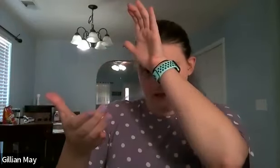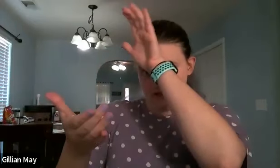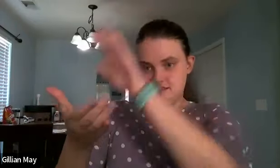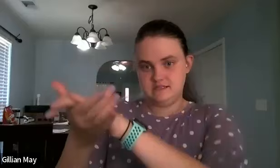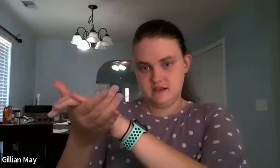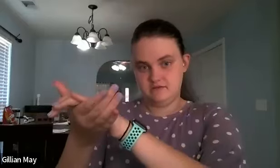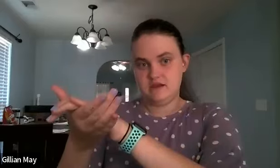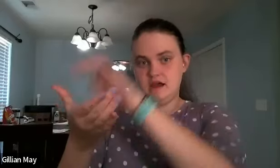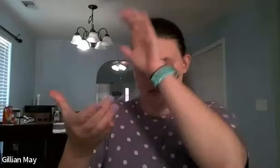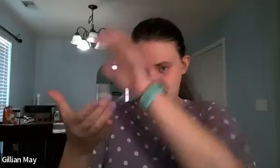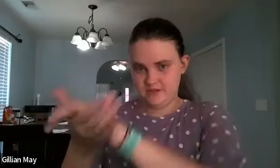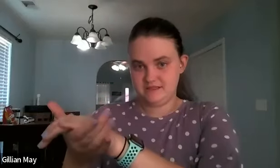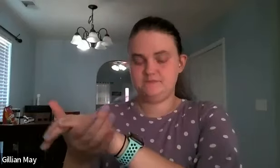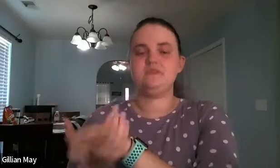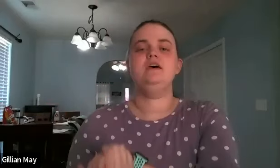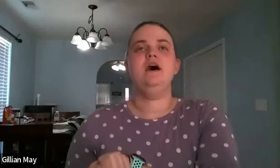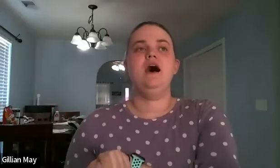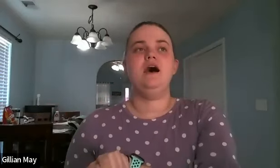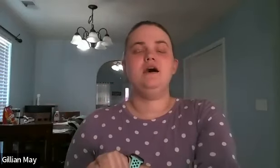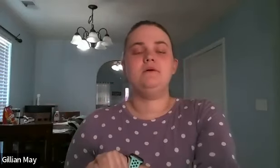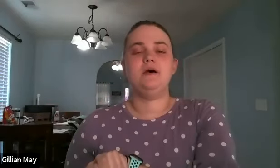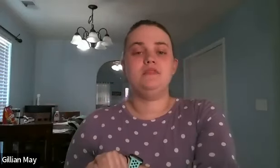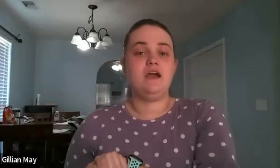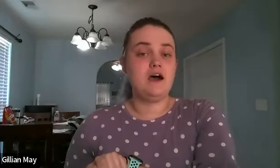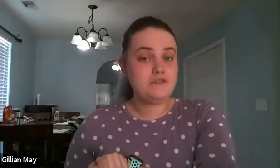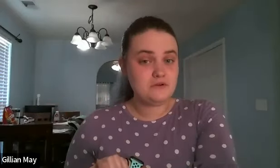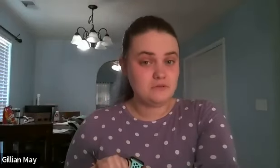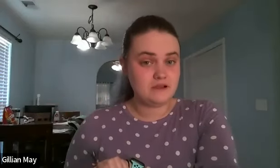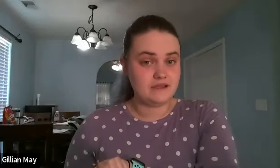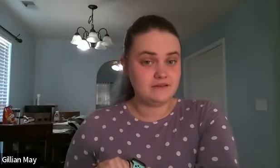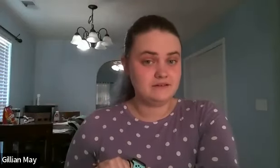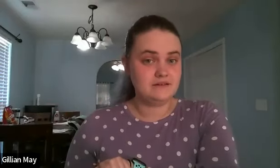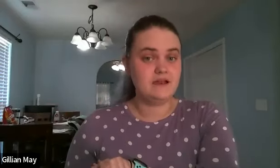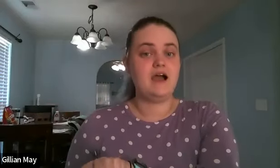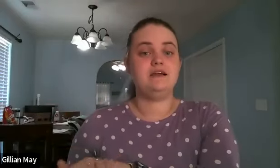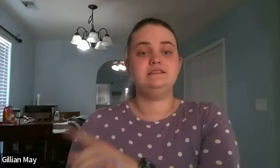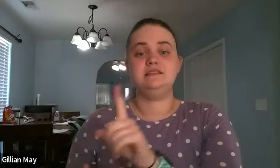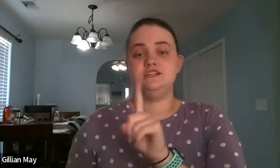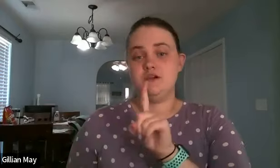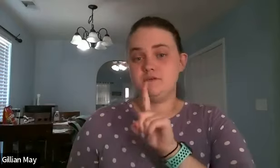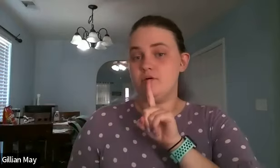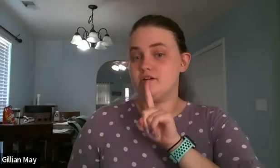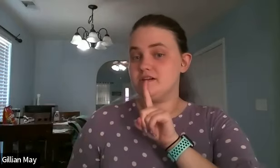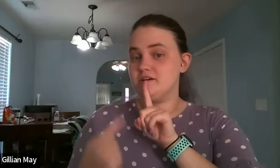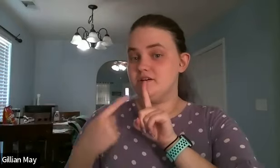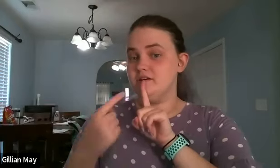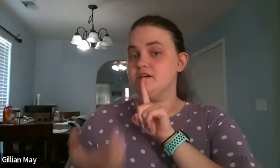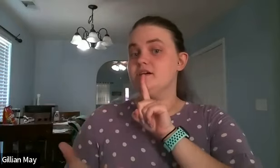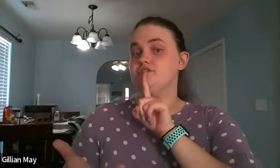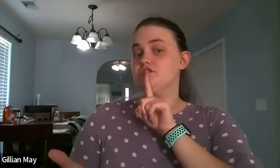forehead down, husband. The other one I see is you have the pointer finger. You start